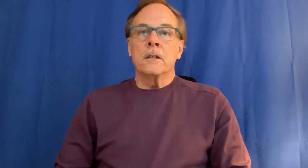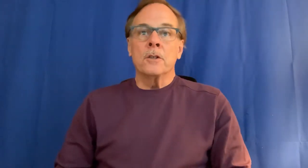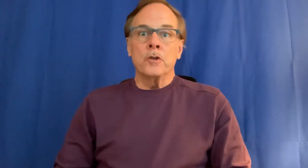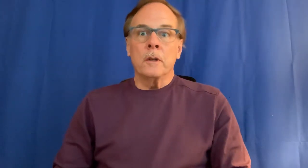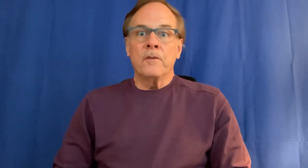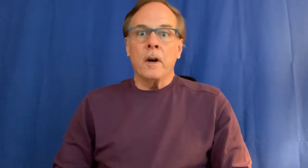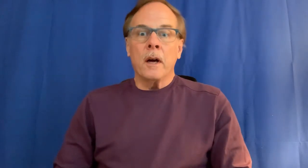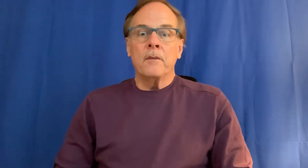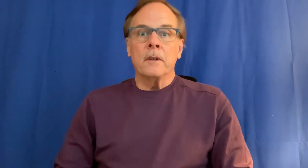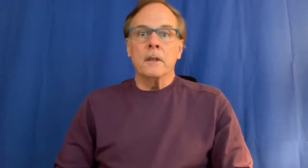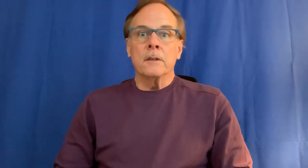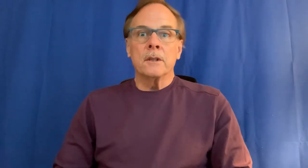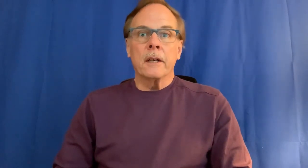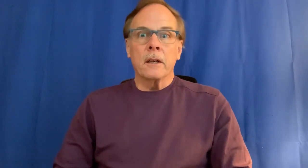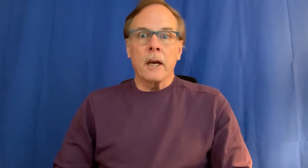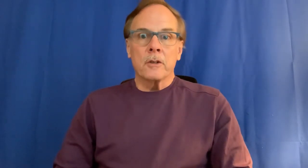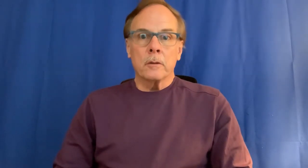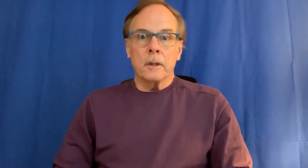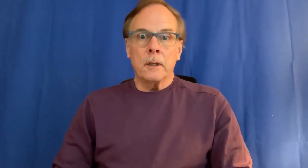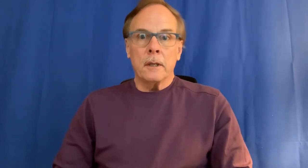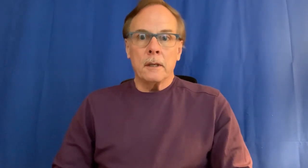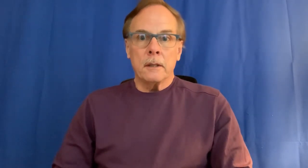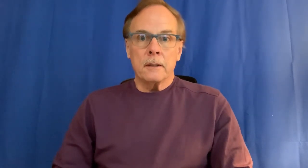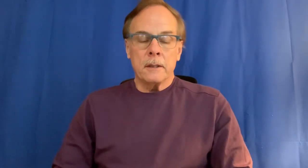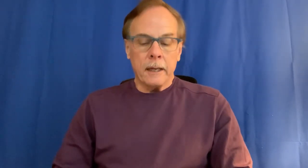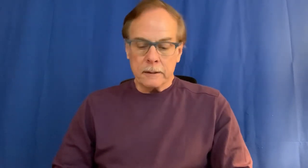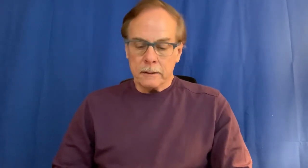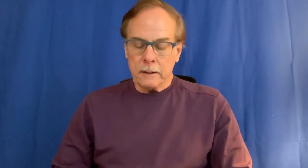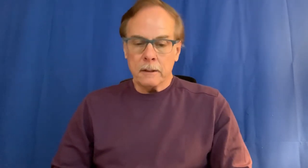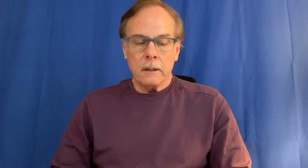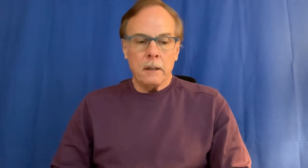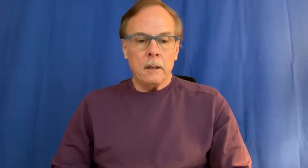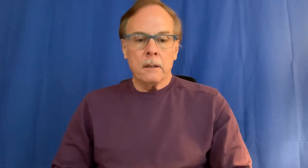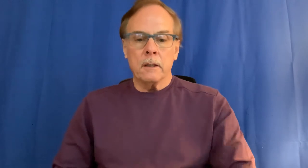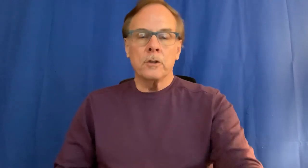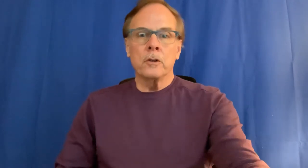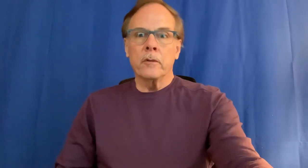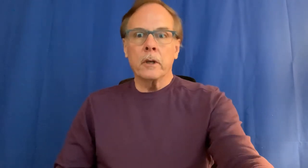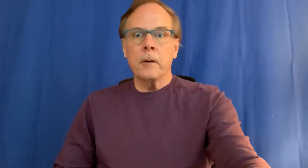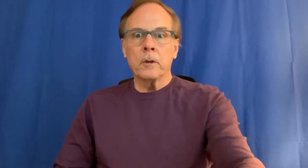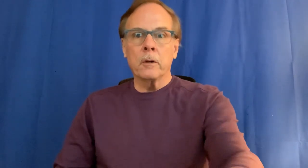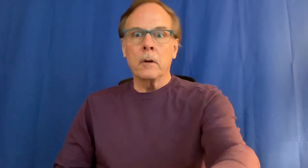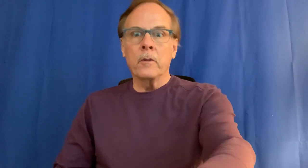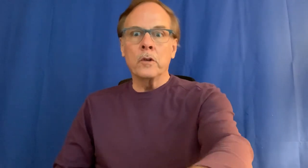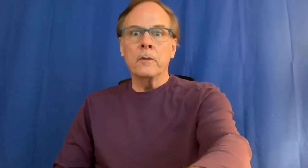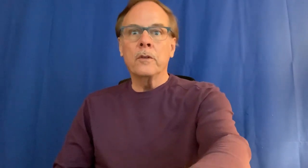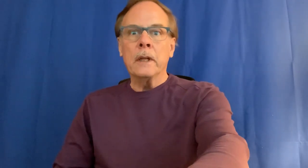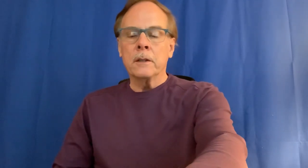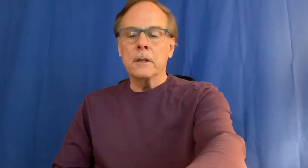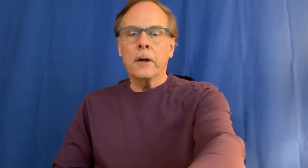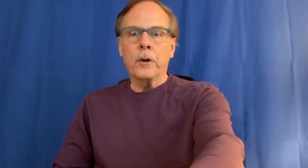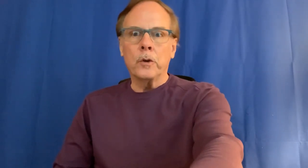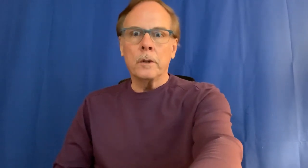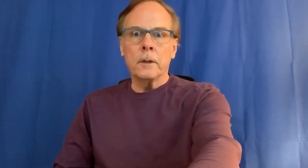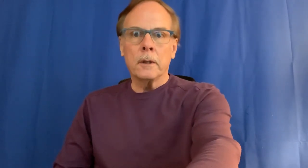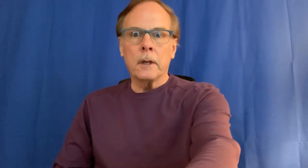This is Unit 5 in Signing Naturally text. This is your vocabulary review for the entire unit, and I'm